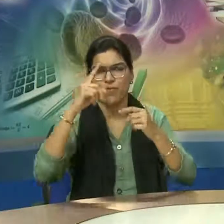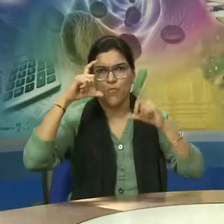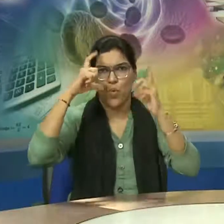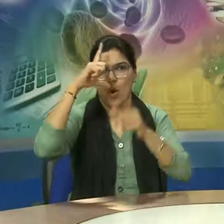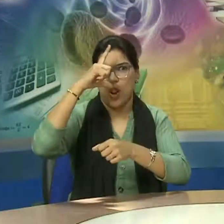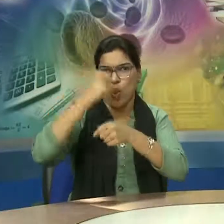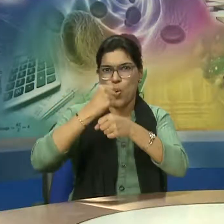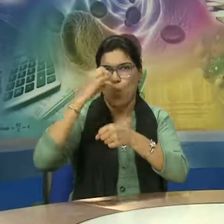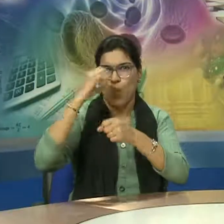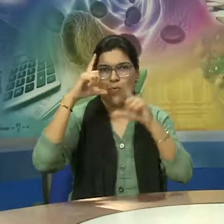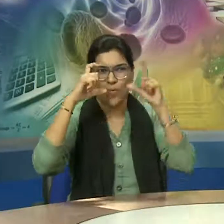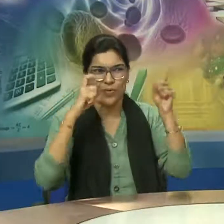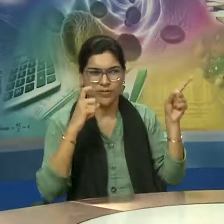hospitality.